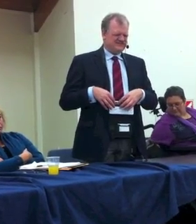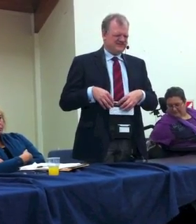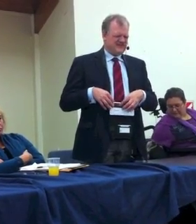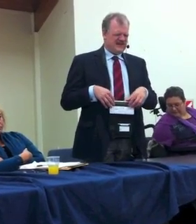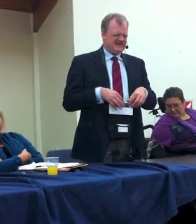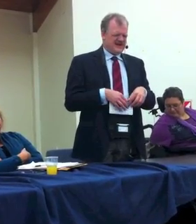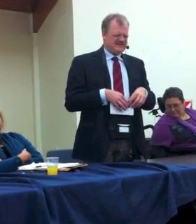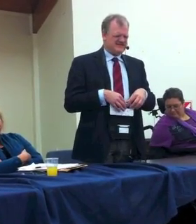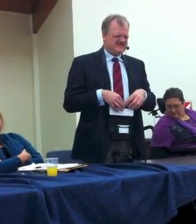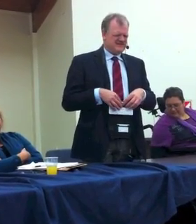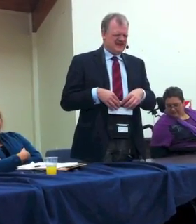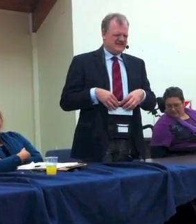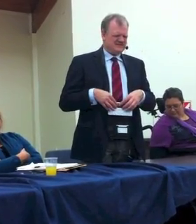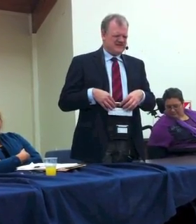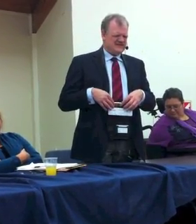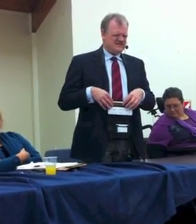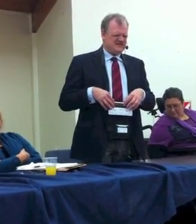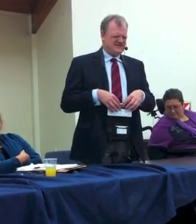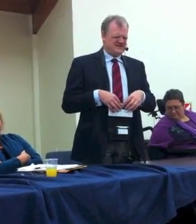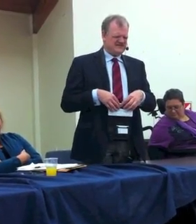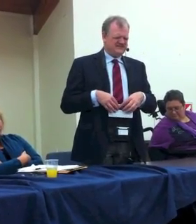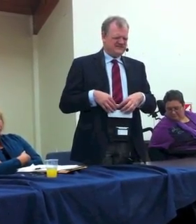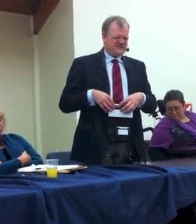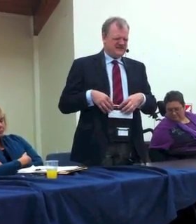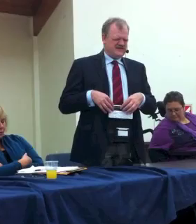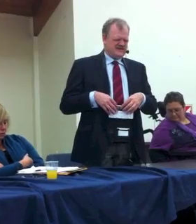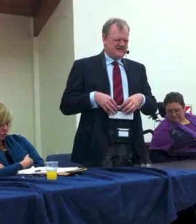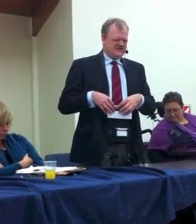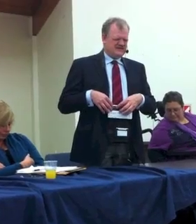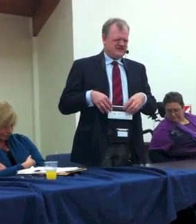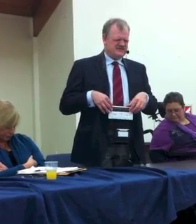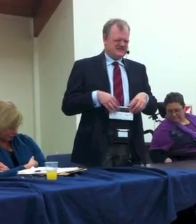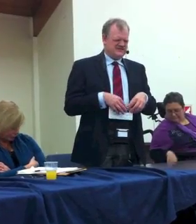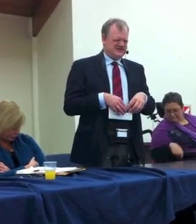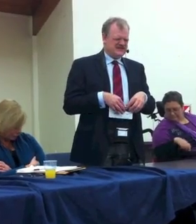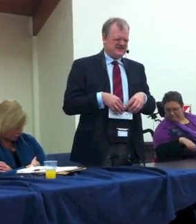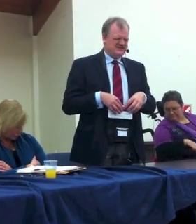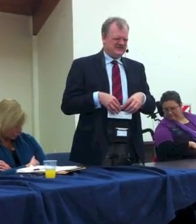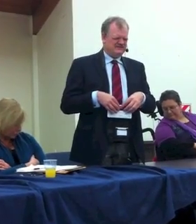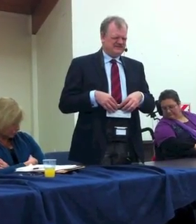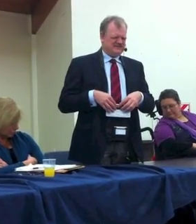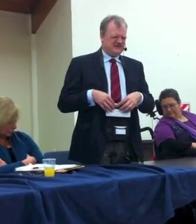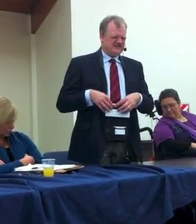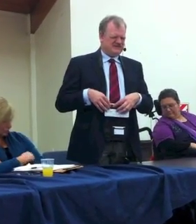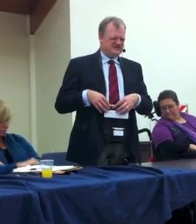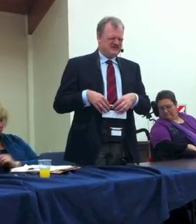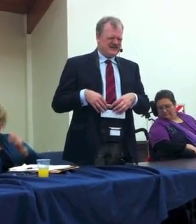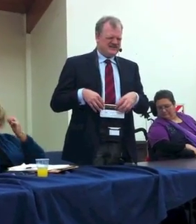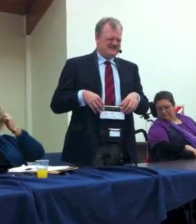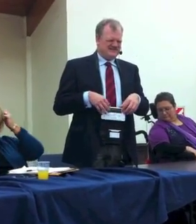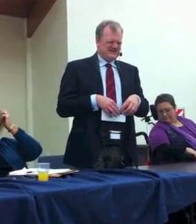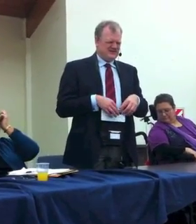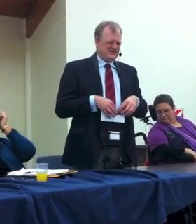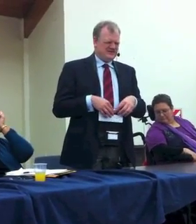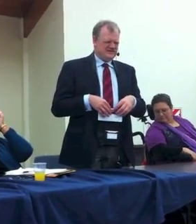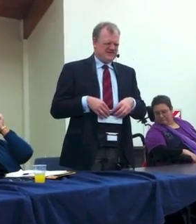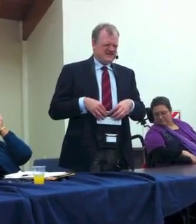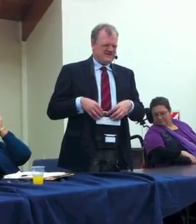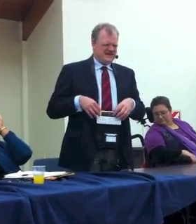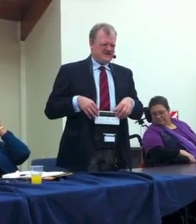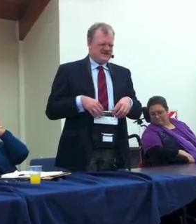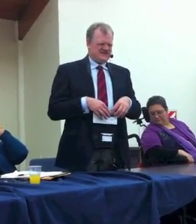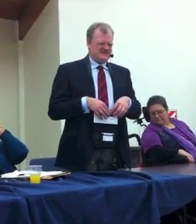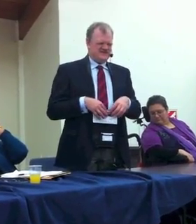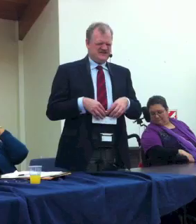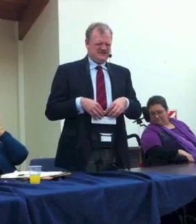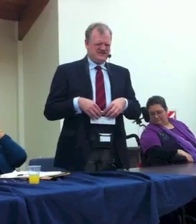misjudges us as a person because, for example, we're in a wheelchair, or we